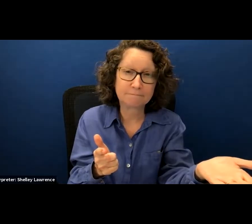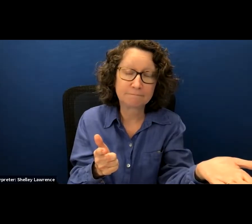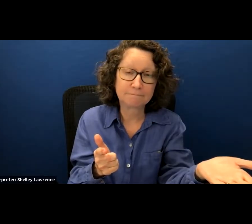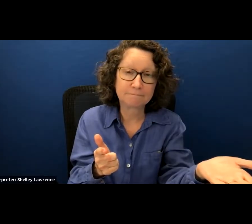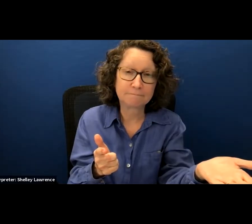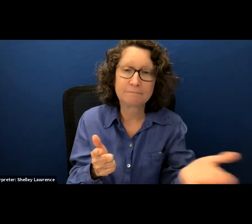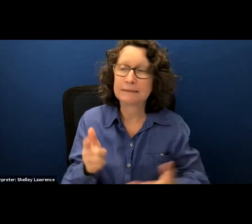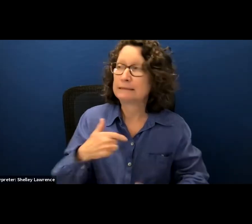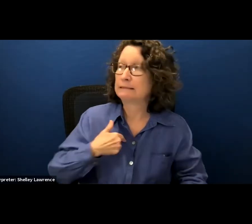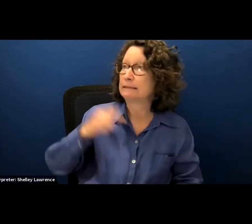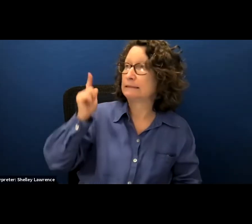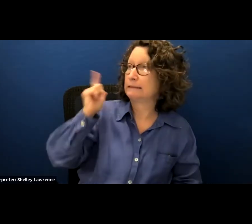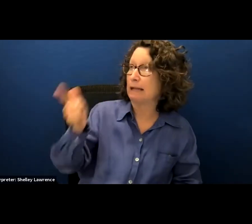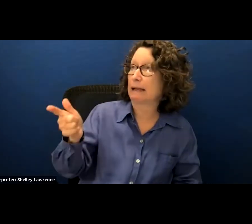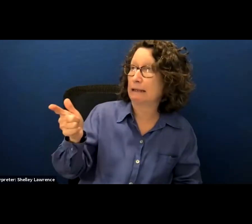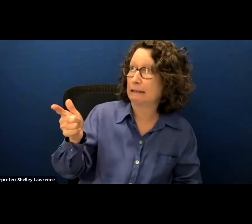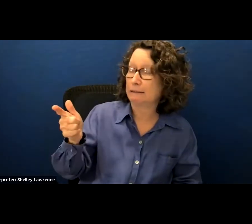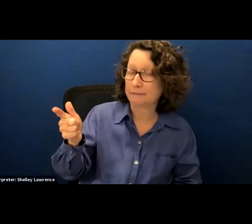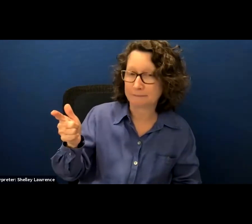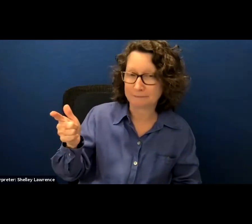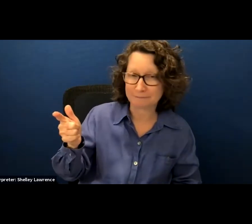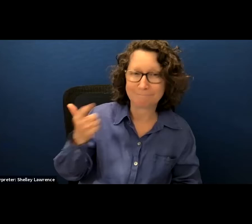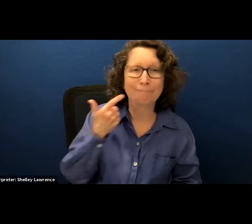I second. Okay.